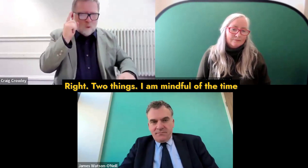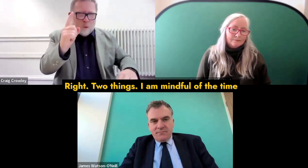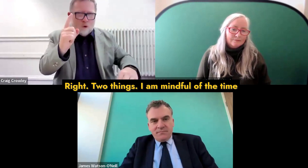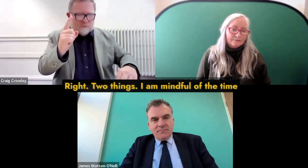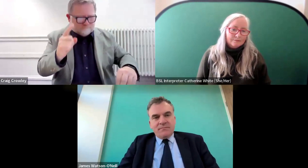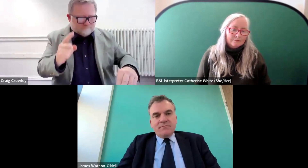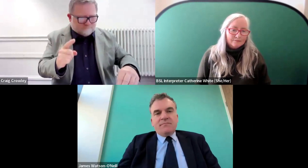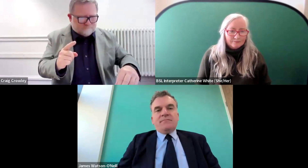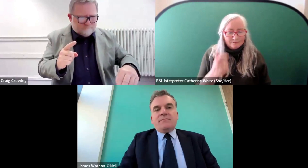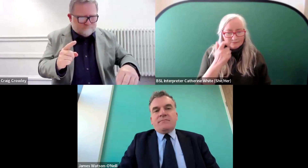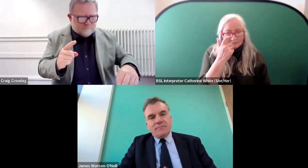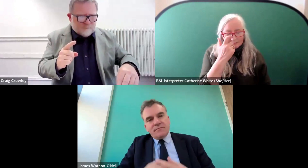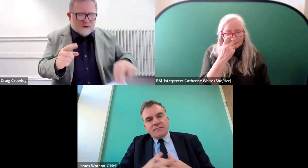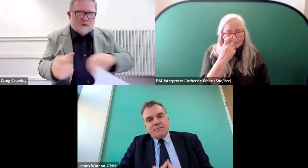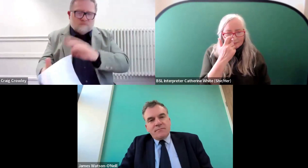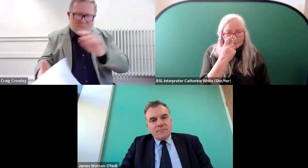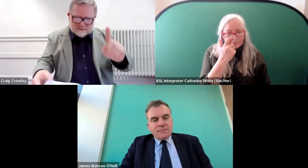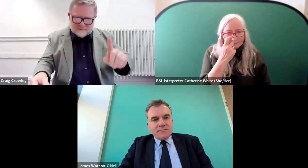of the time.